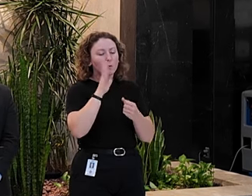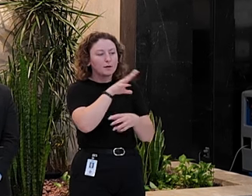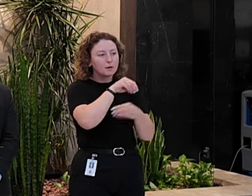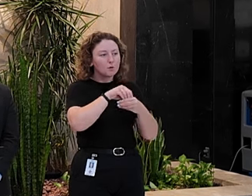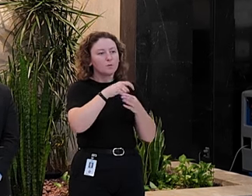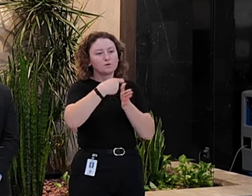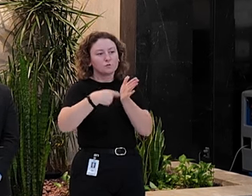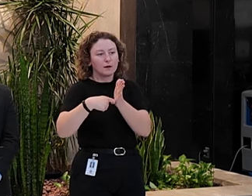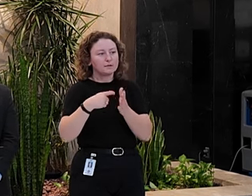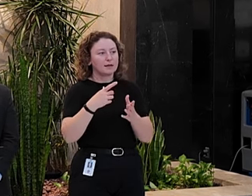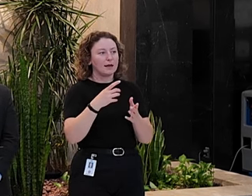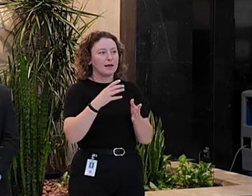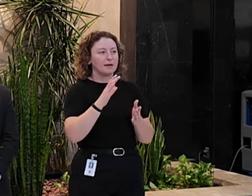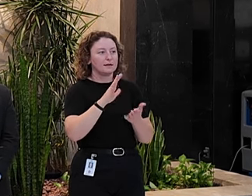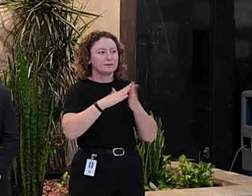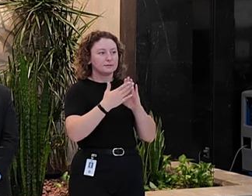by City Council.